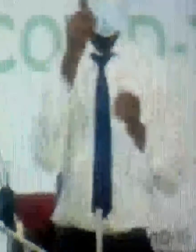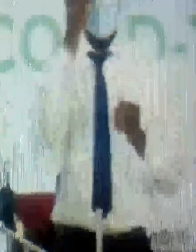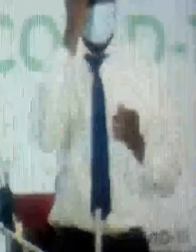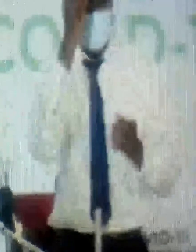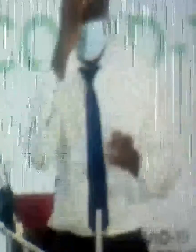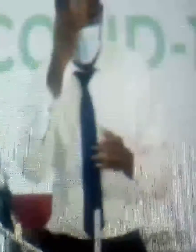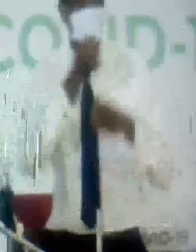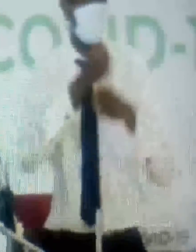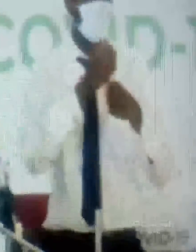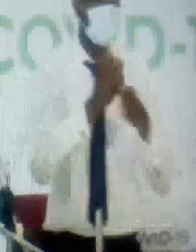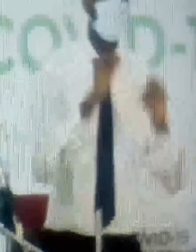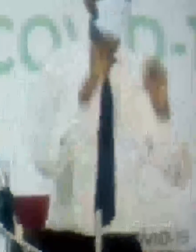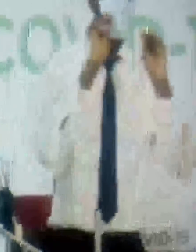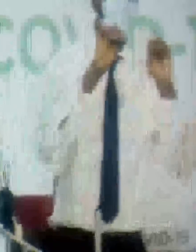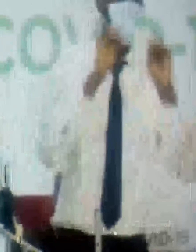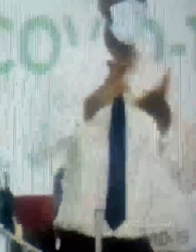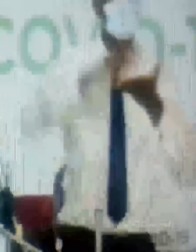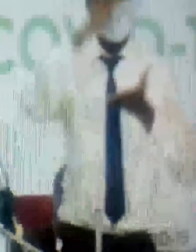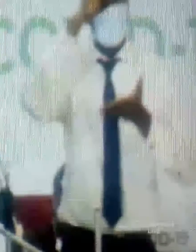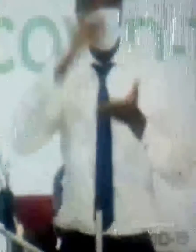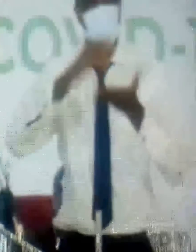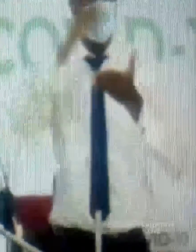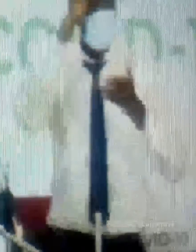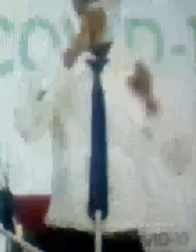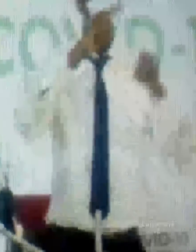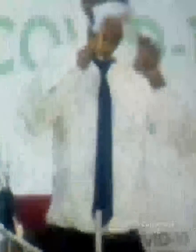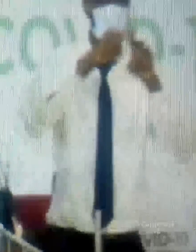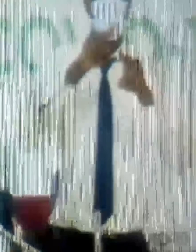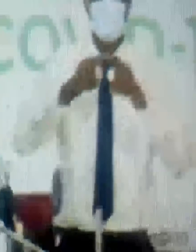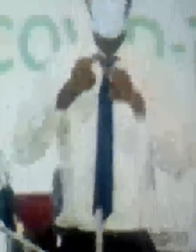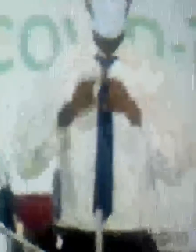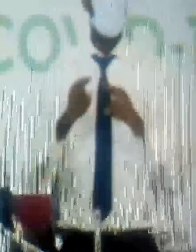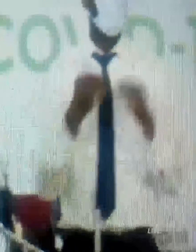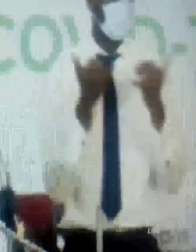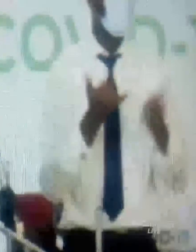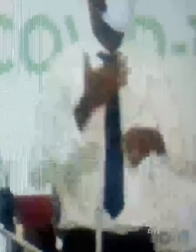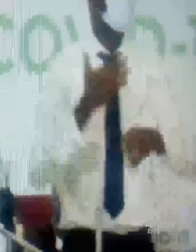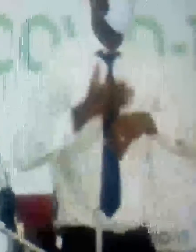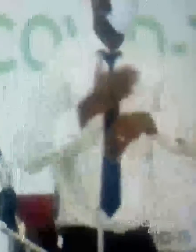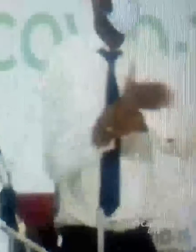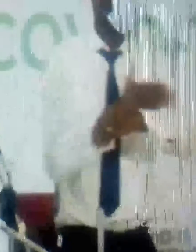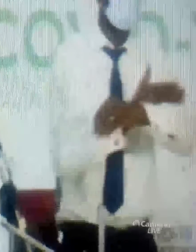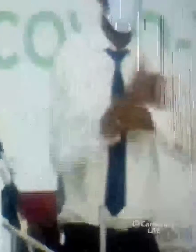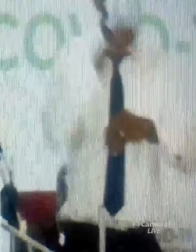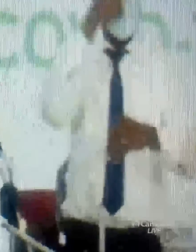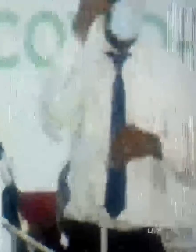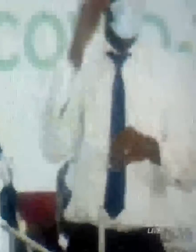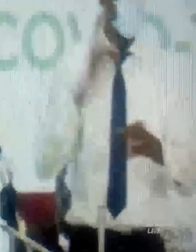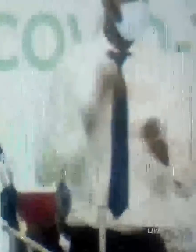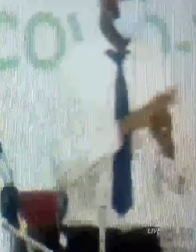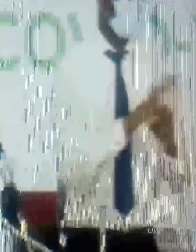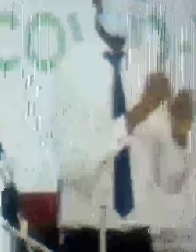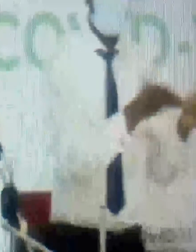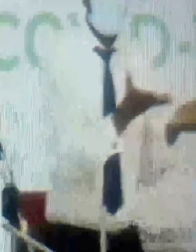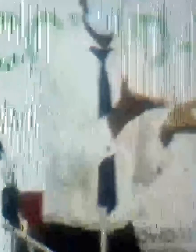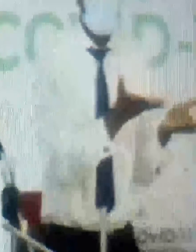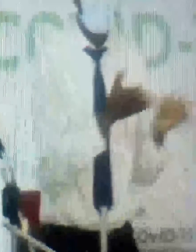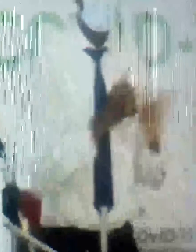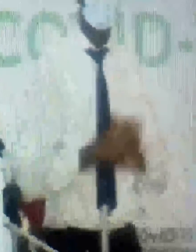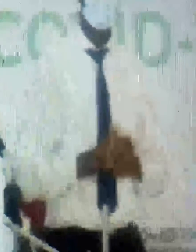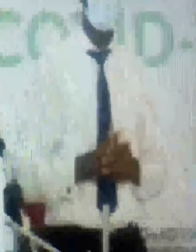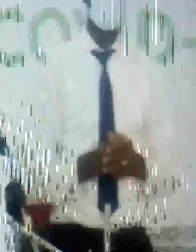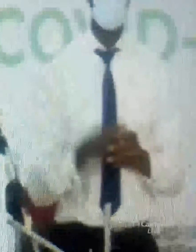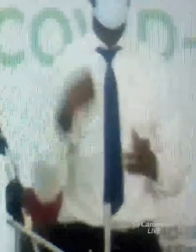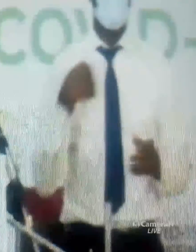sharing, for knowledge acquisition and all that, peer review and all that. So